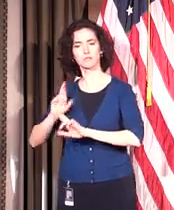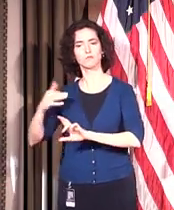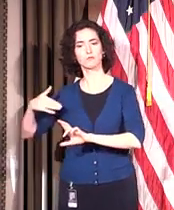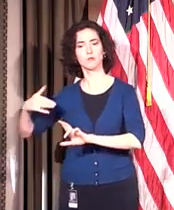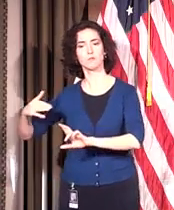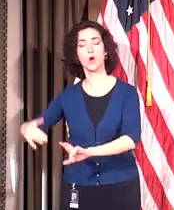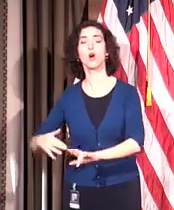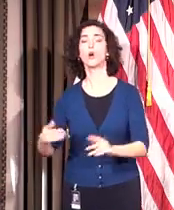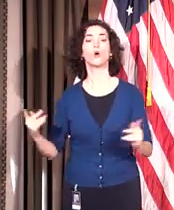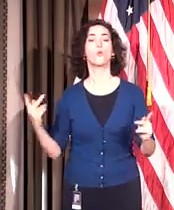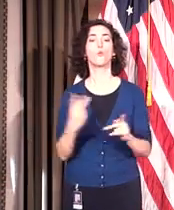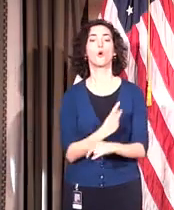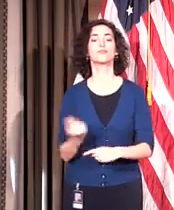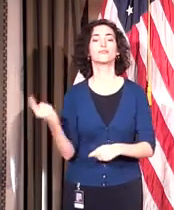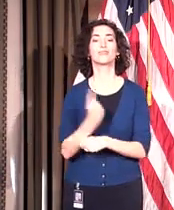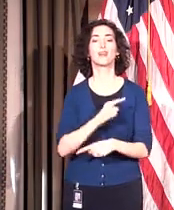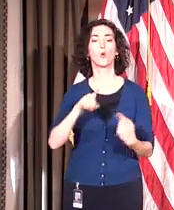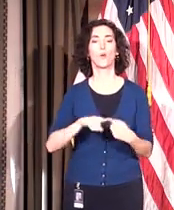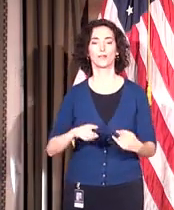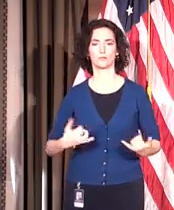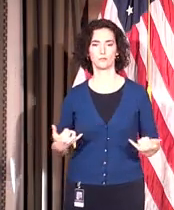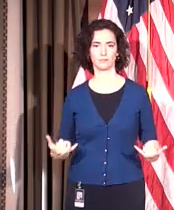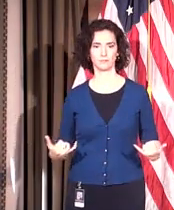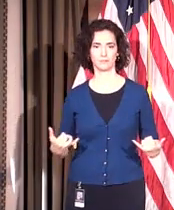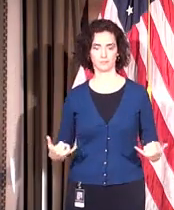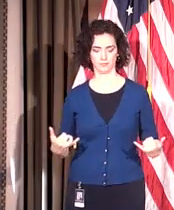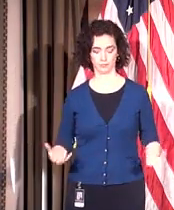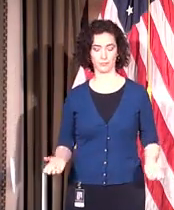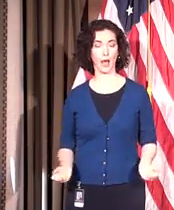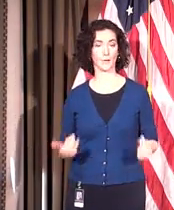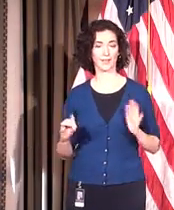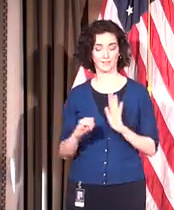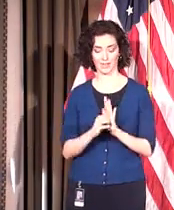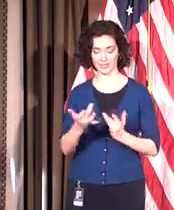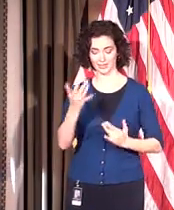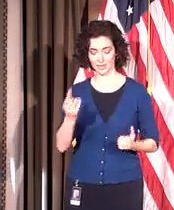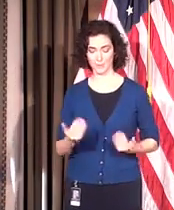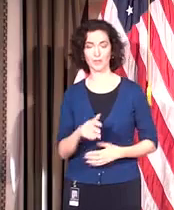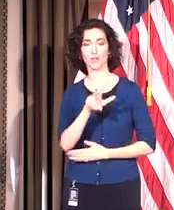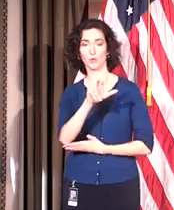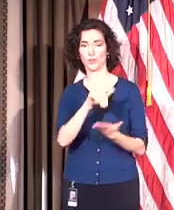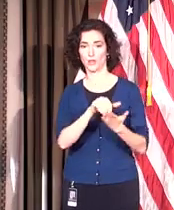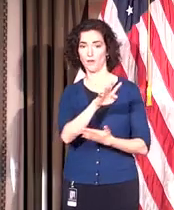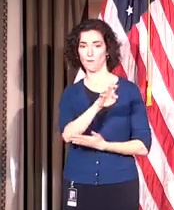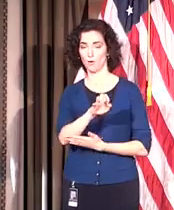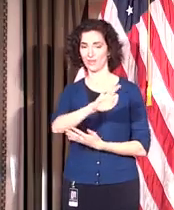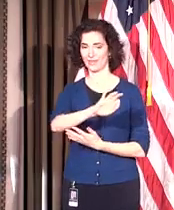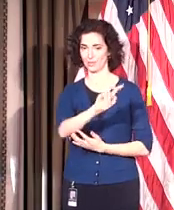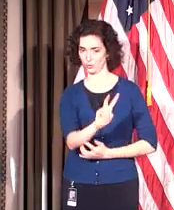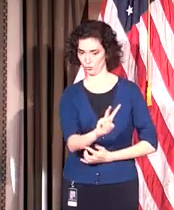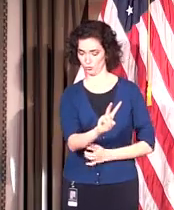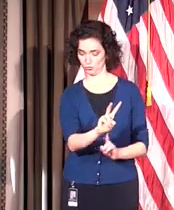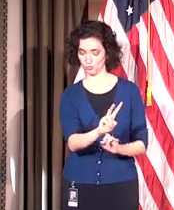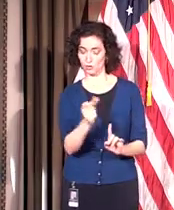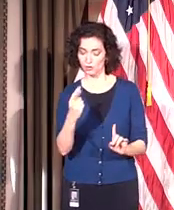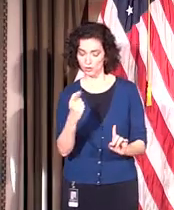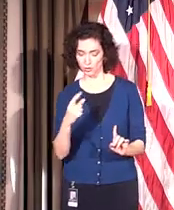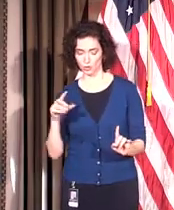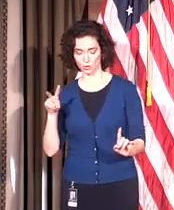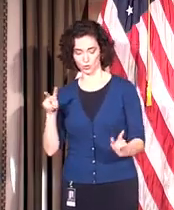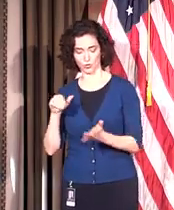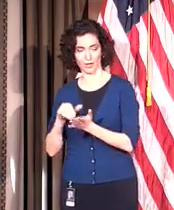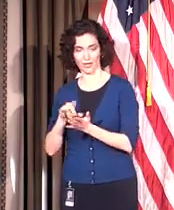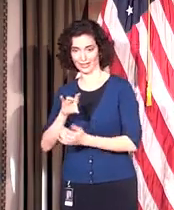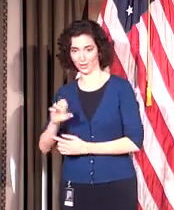And it's 3,492 cases. Now, 2,812 are the PCR